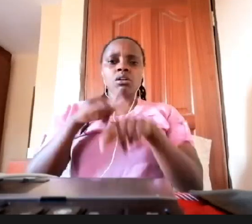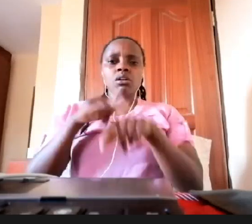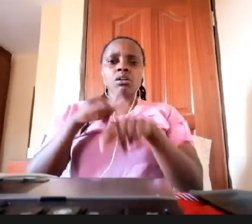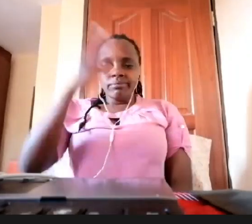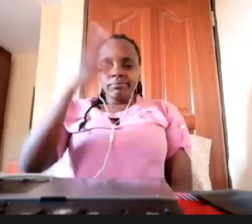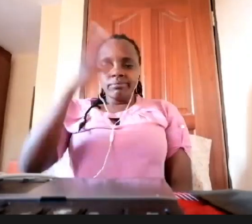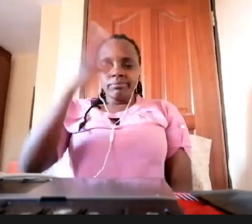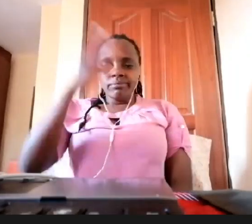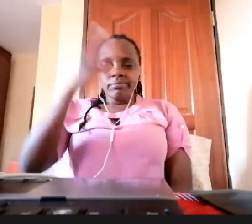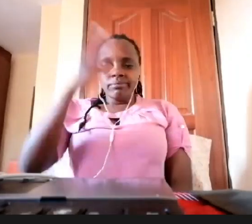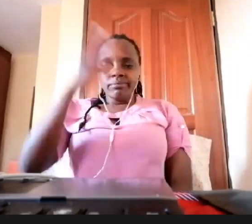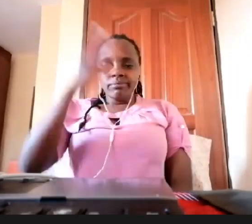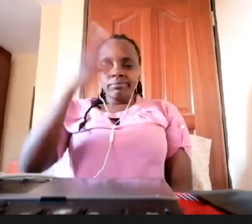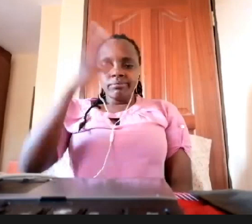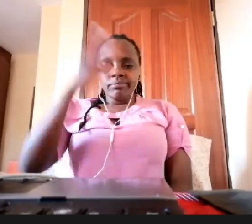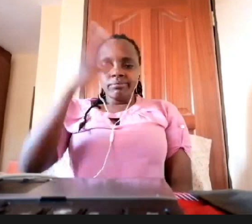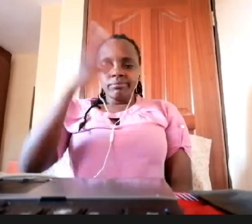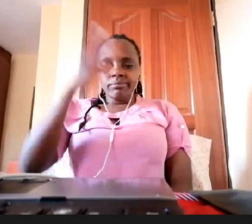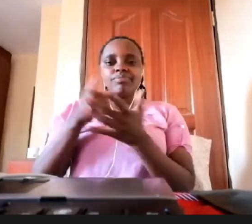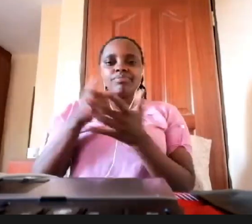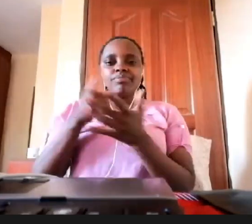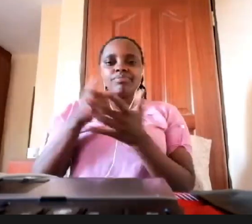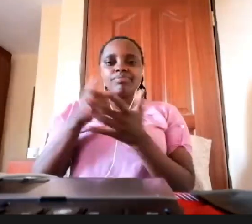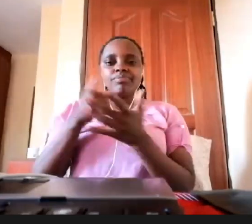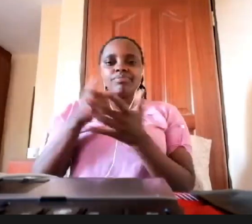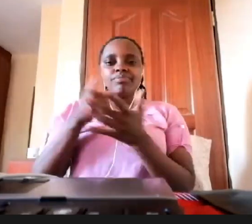state party reports,